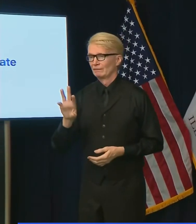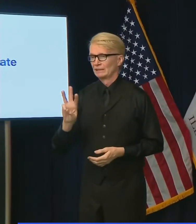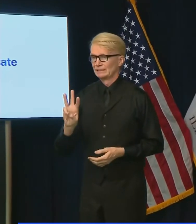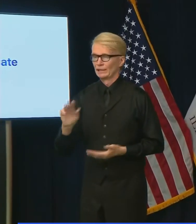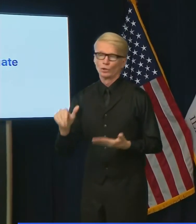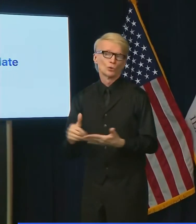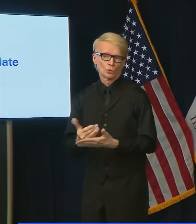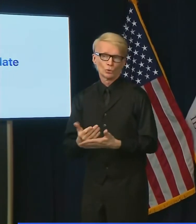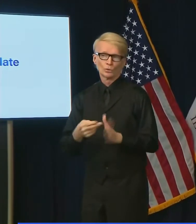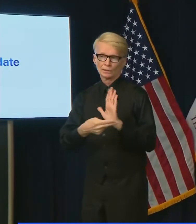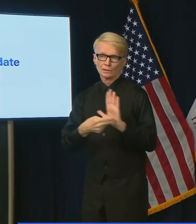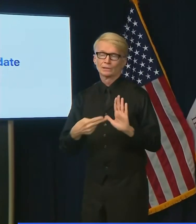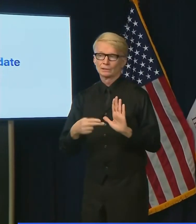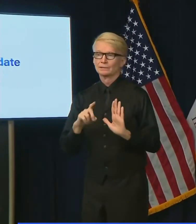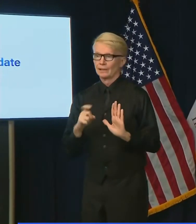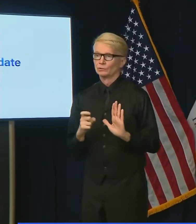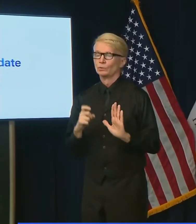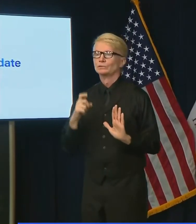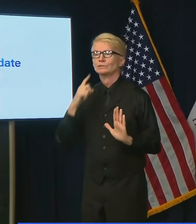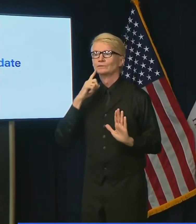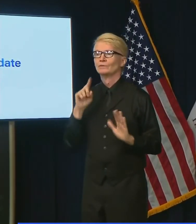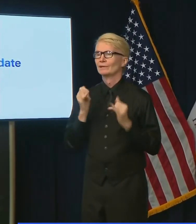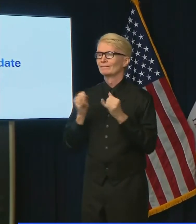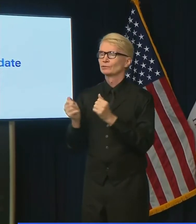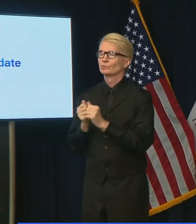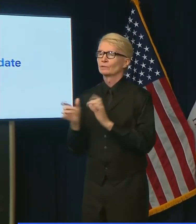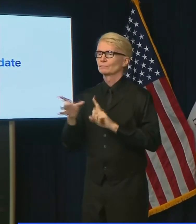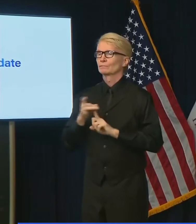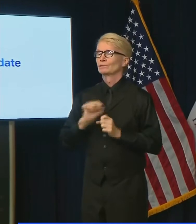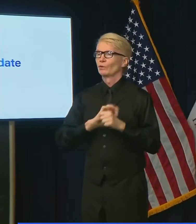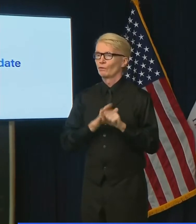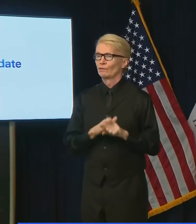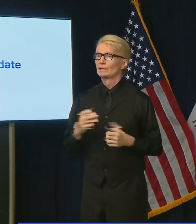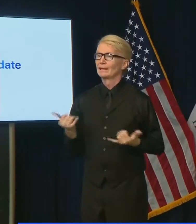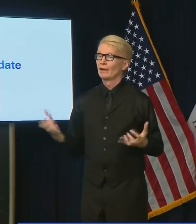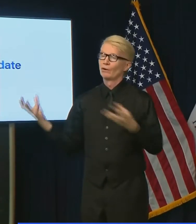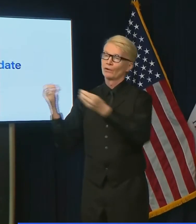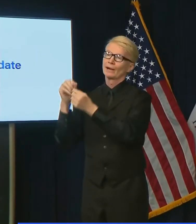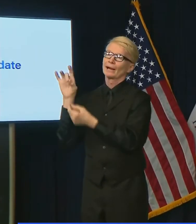8,256 newly diagnosed individuals with COVID-19 for a total of